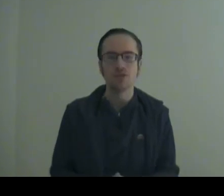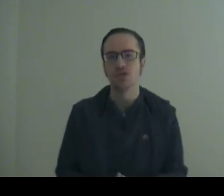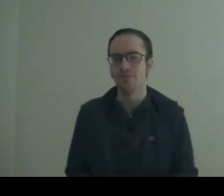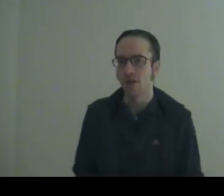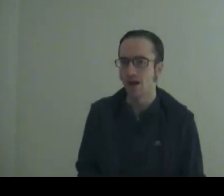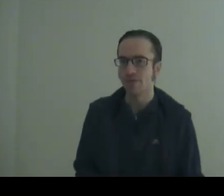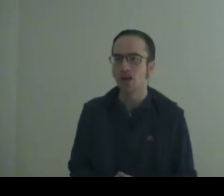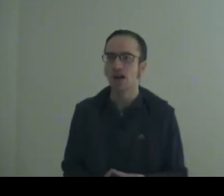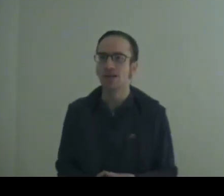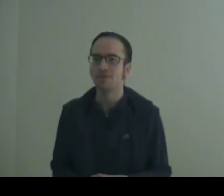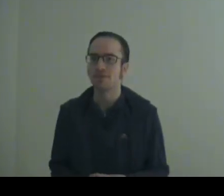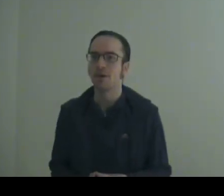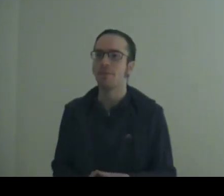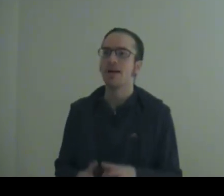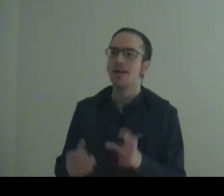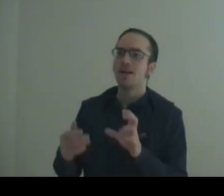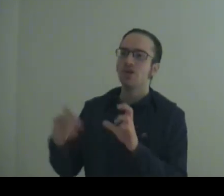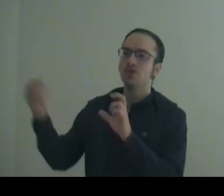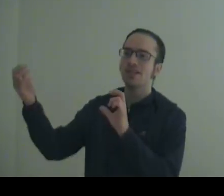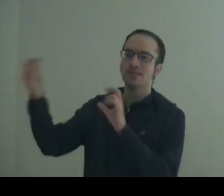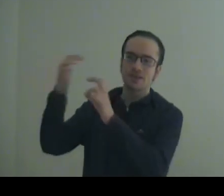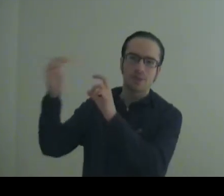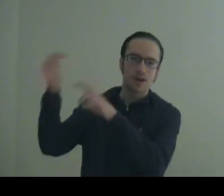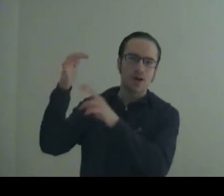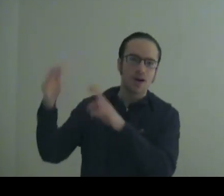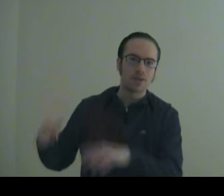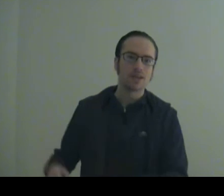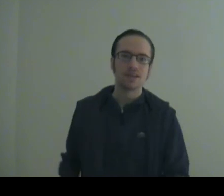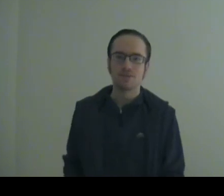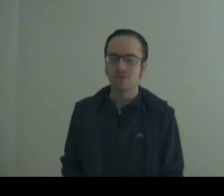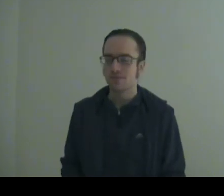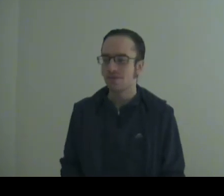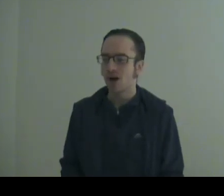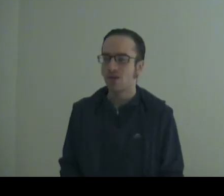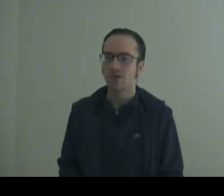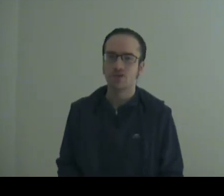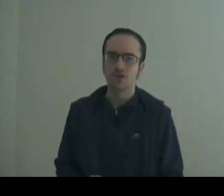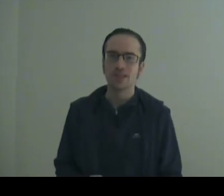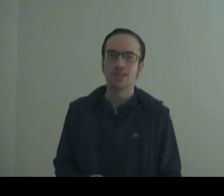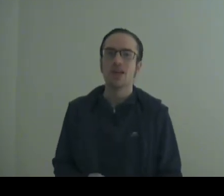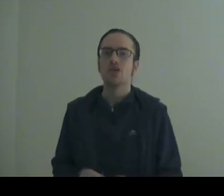illusion of cutting from you seeing something on the screen